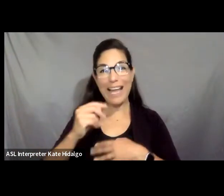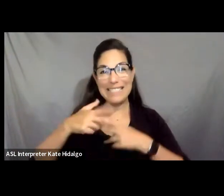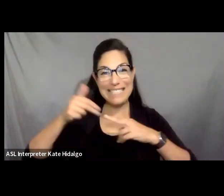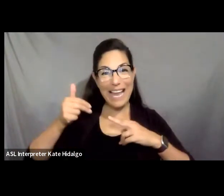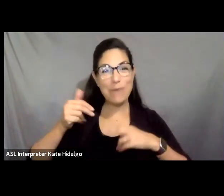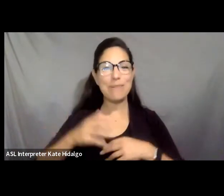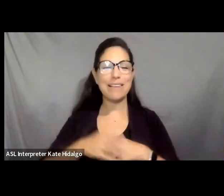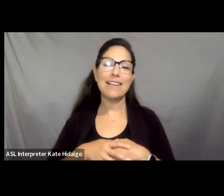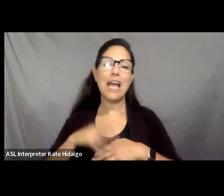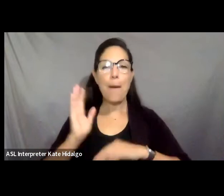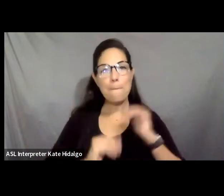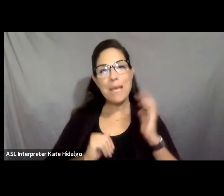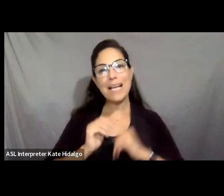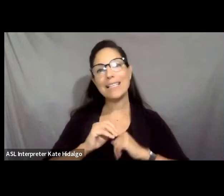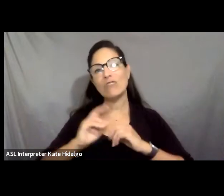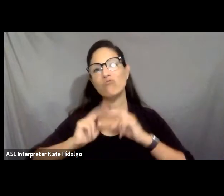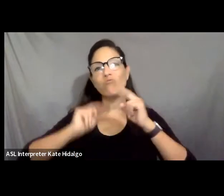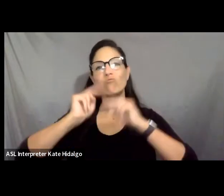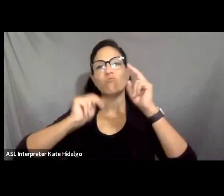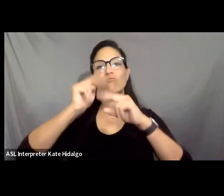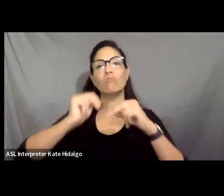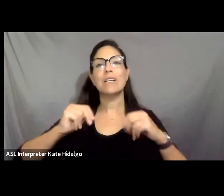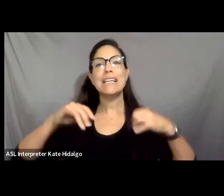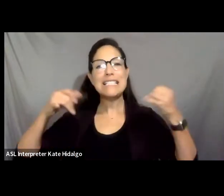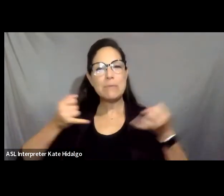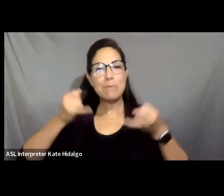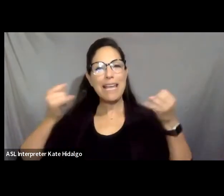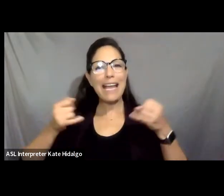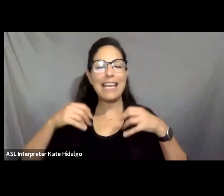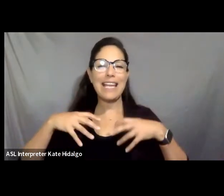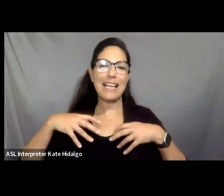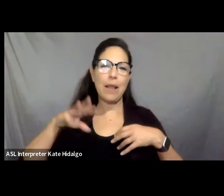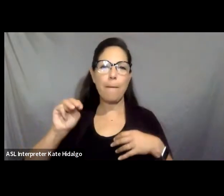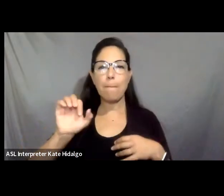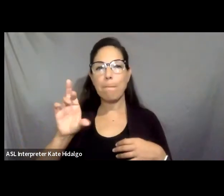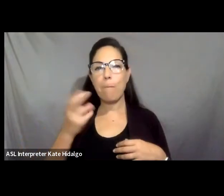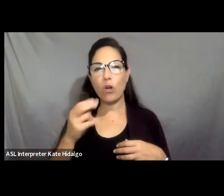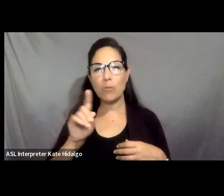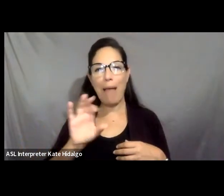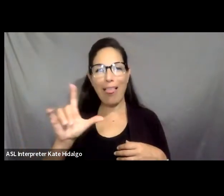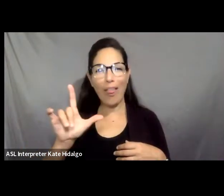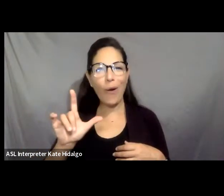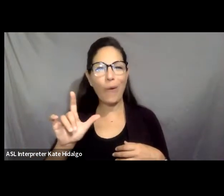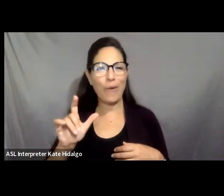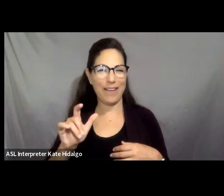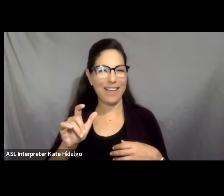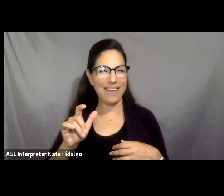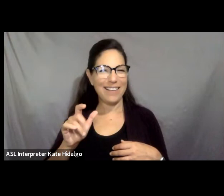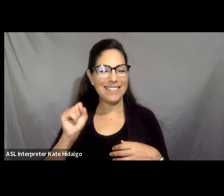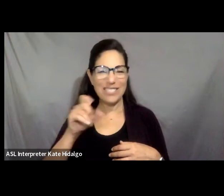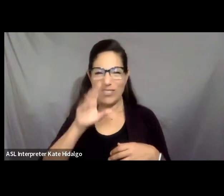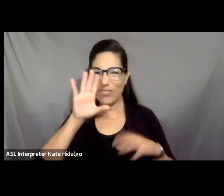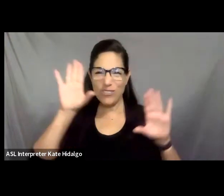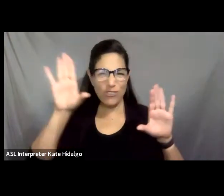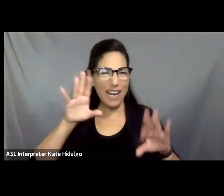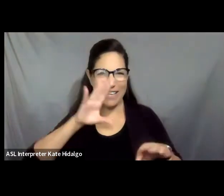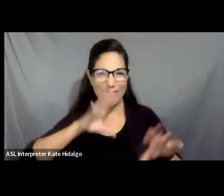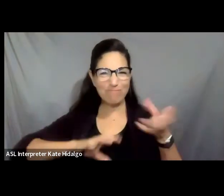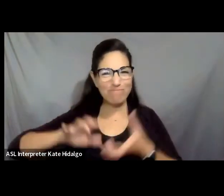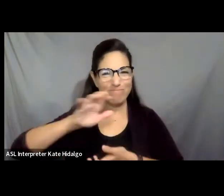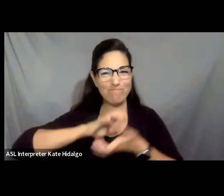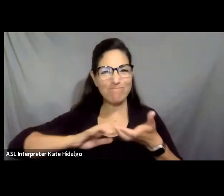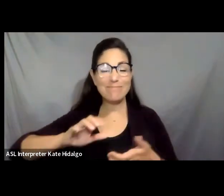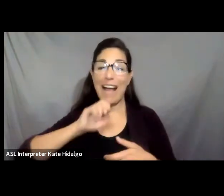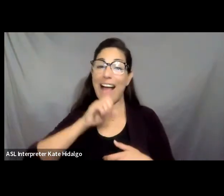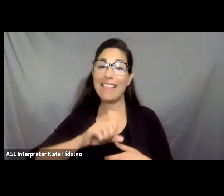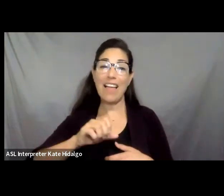building towers out of, spaghetti and marshmallows and those kinds of things. So it was a really great mix. So I love